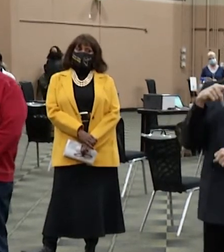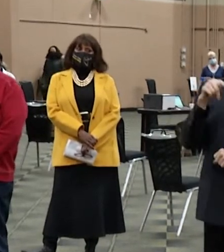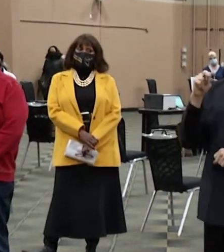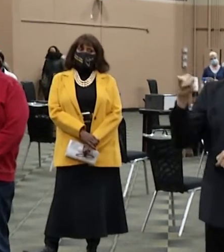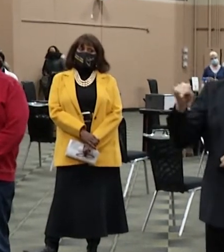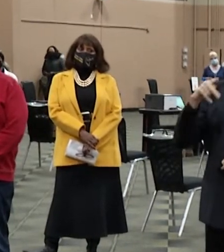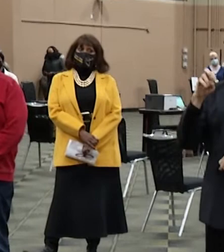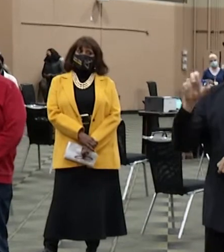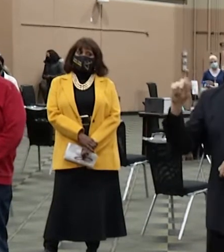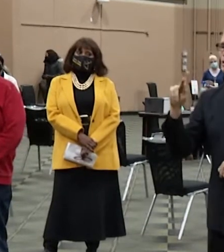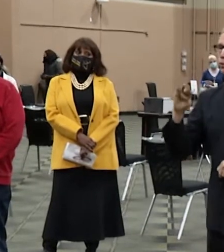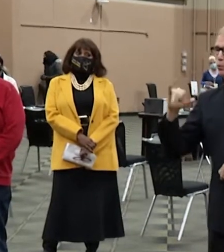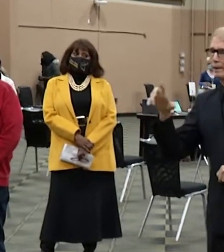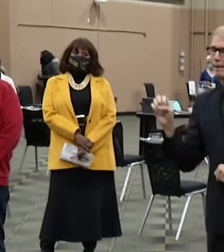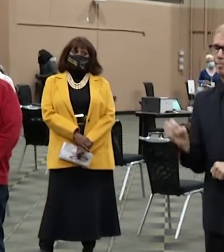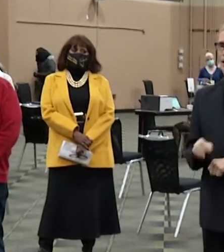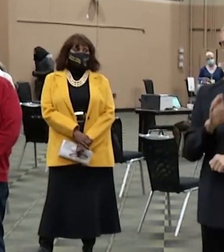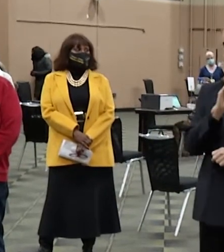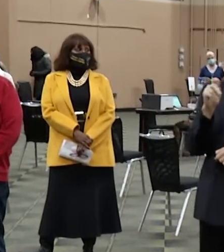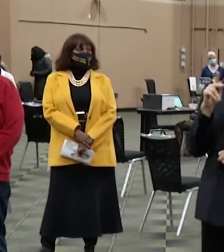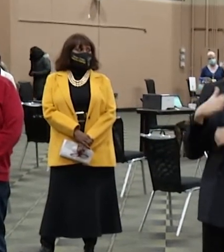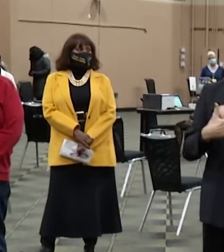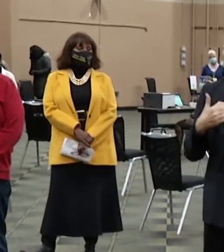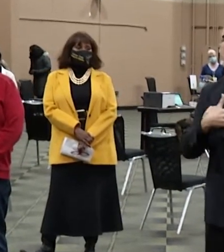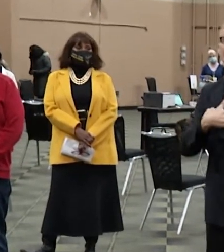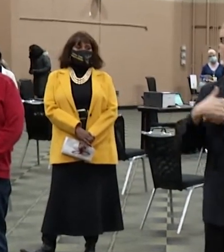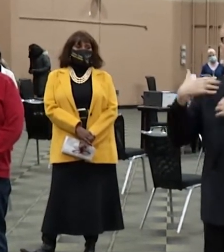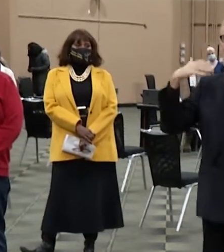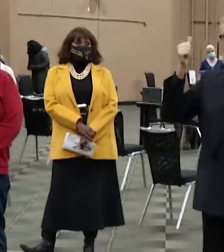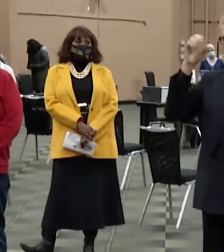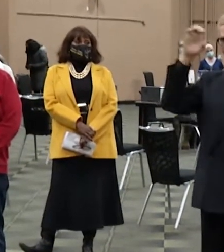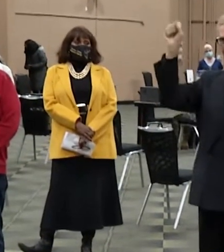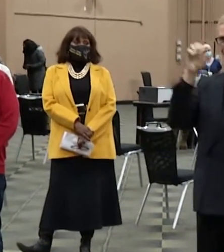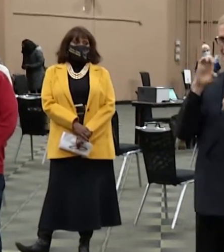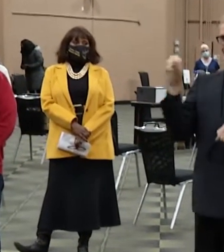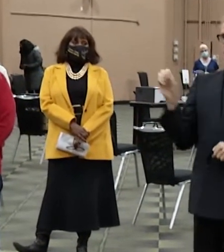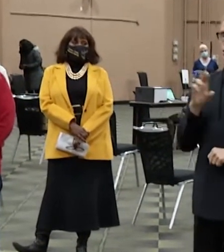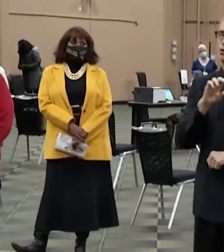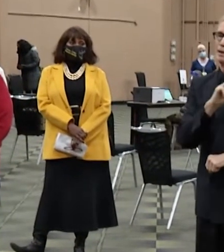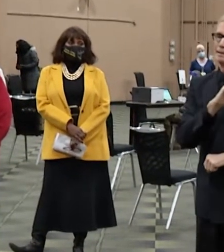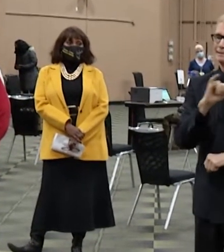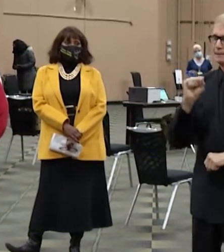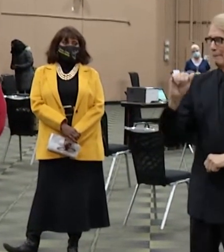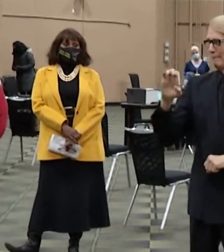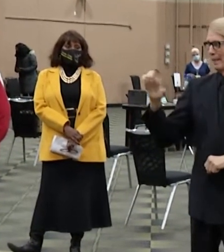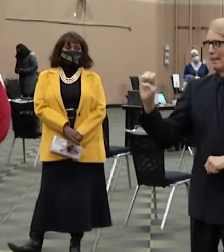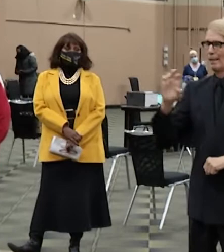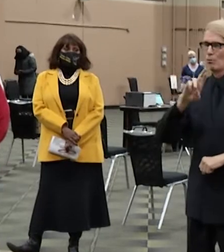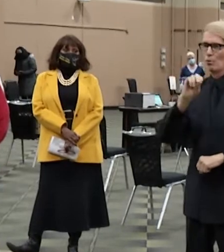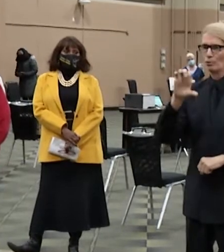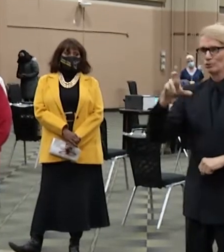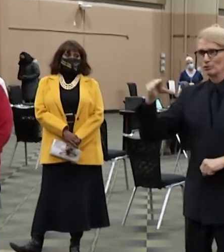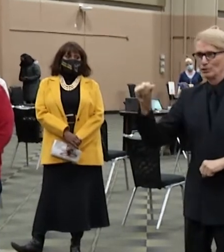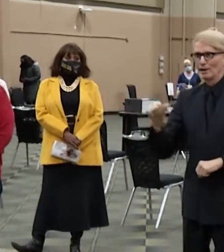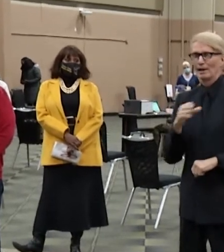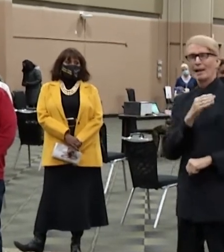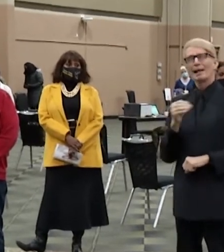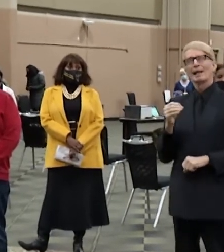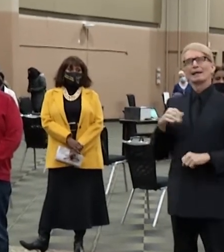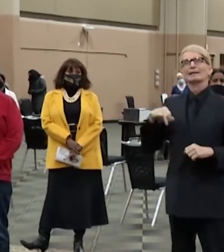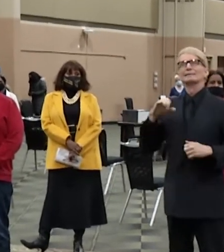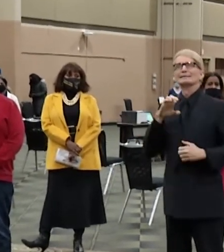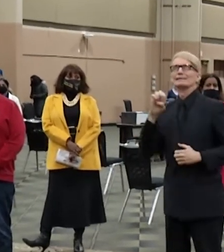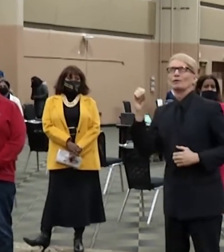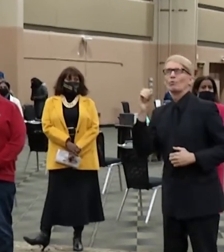Health CEO Israel Rocha Jr., and Cook County Health COO and Ambulatory